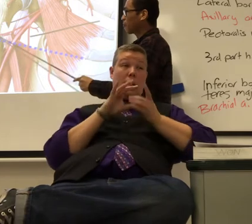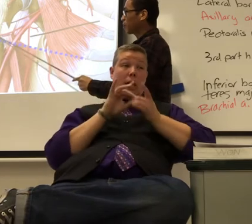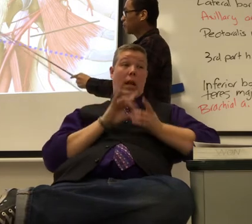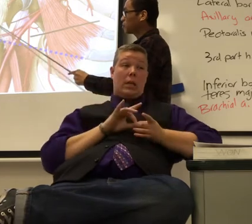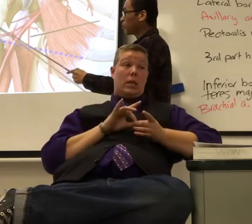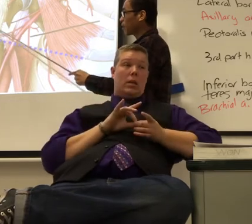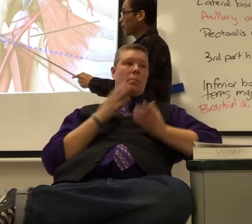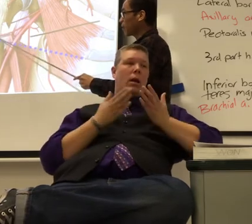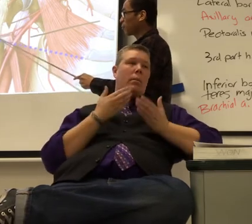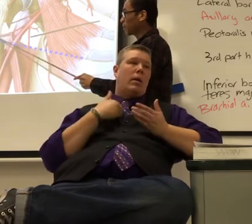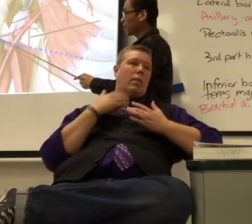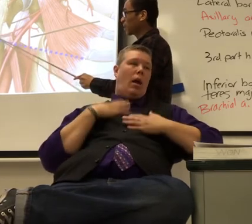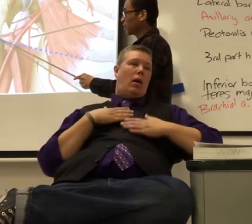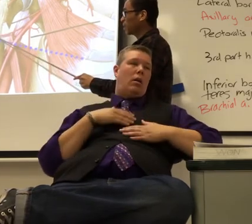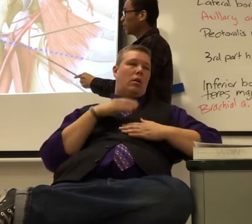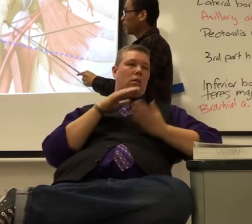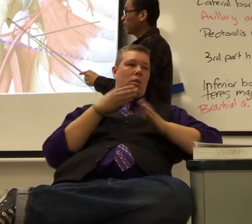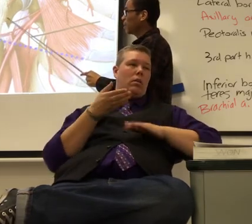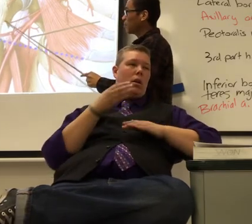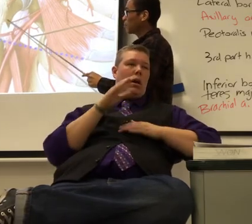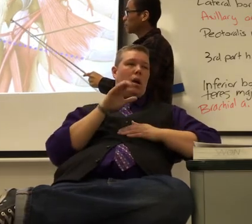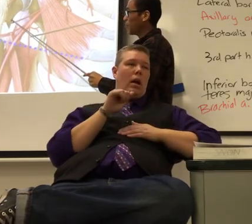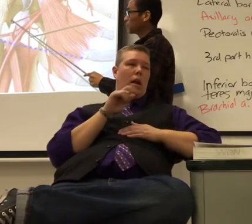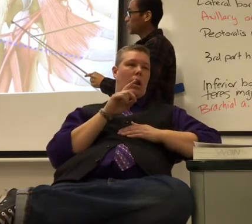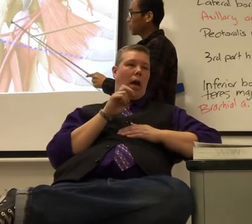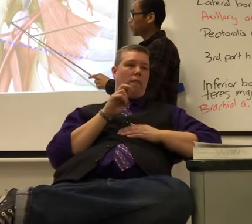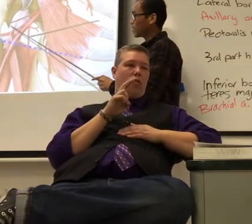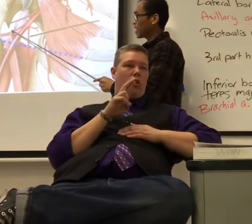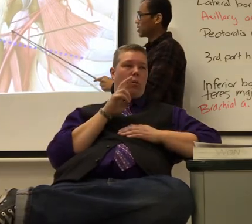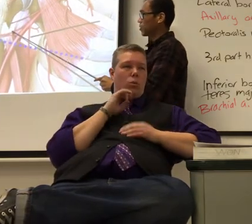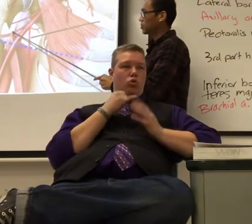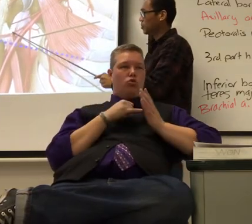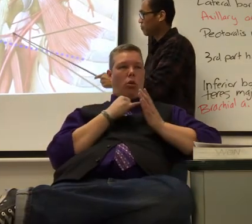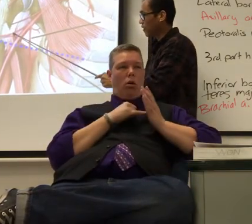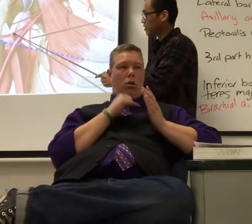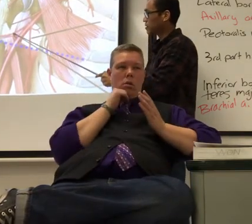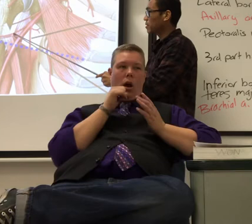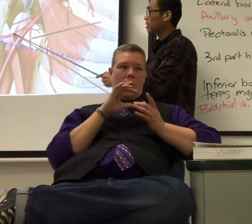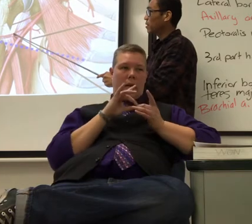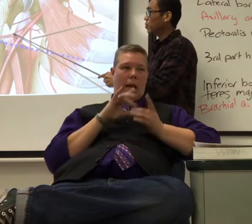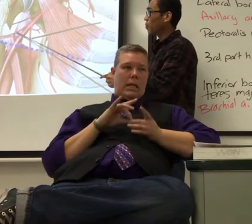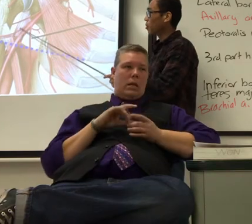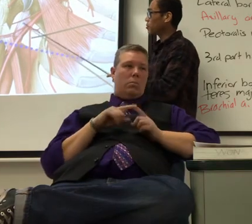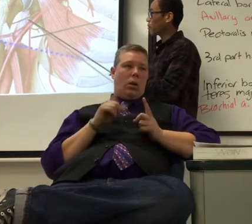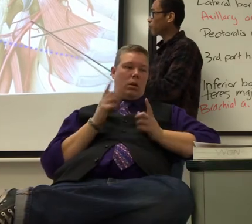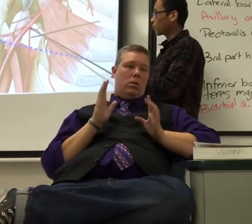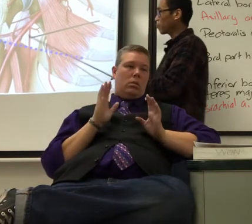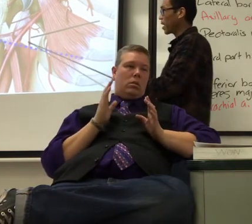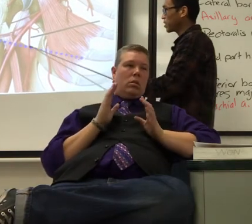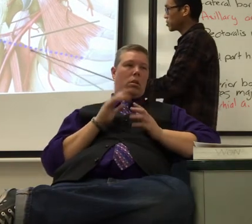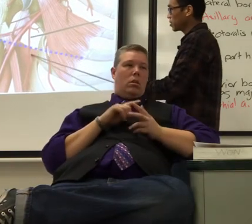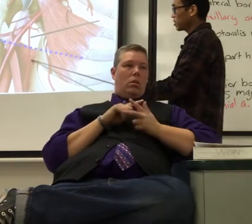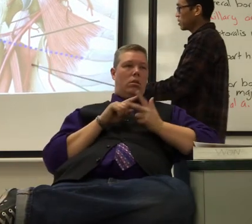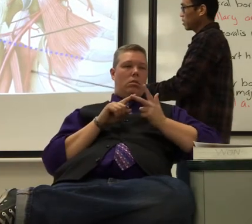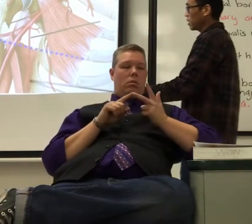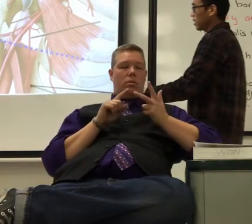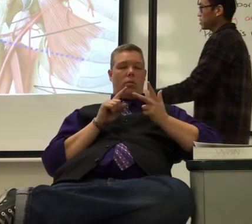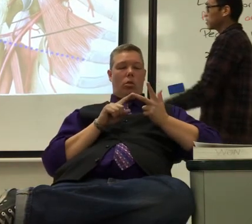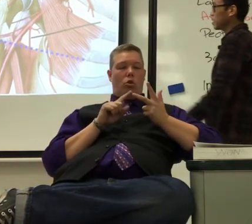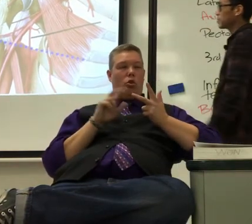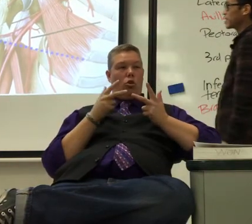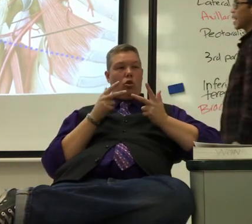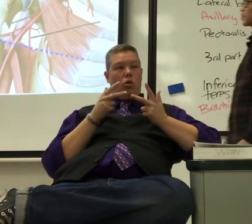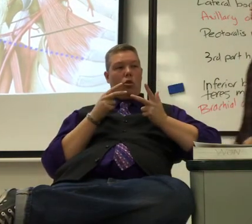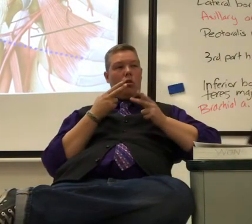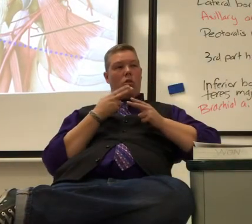the cadaver he was drawing, they weren't connected. But there's posterior, there's anterior, circumflex, femoral. So the third branch is